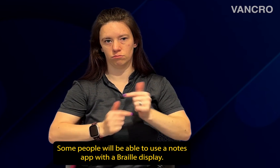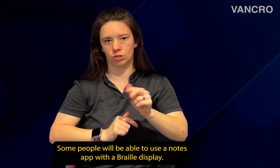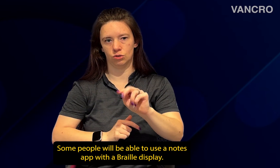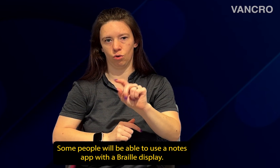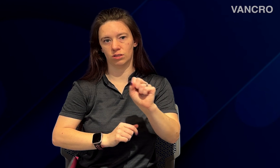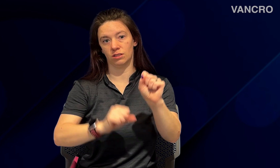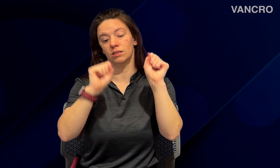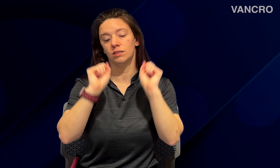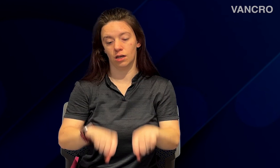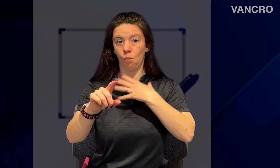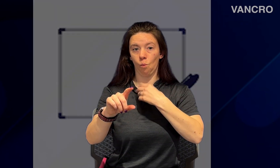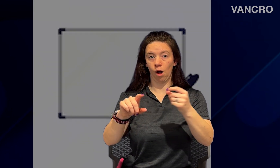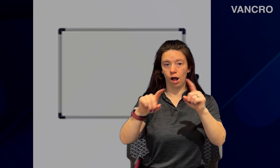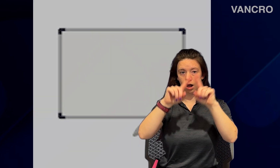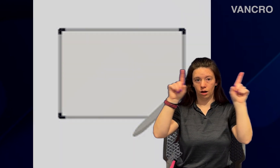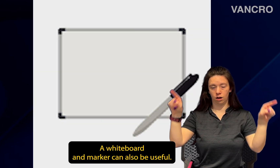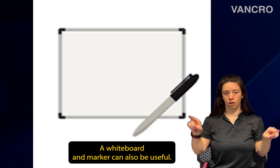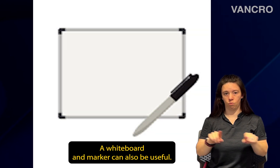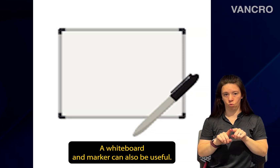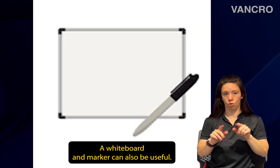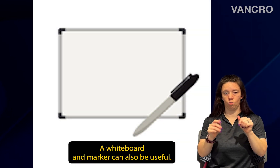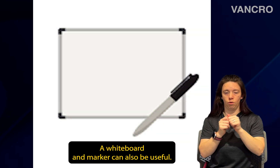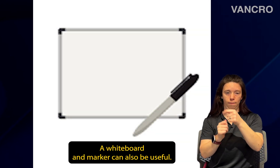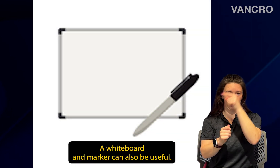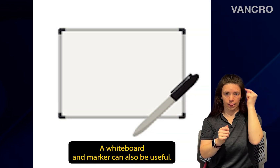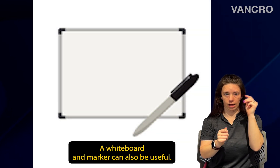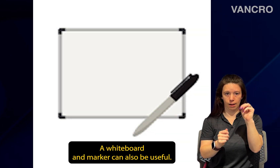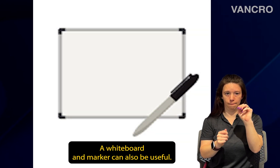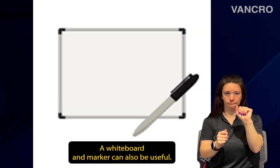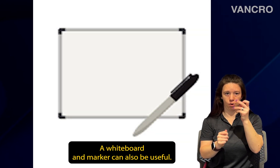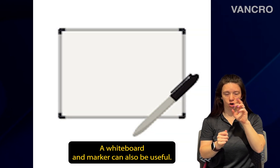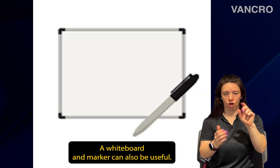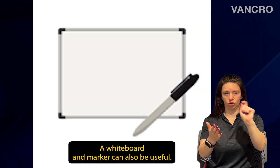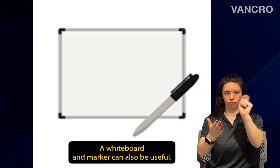display. A whiteboard and marker can also be useful.